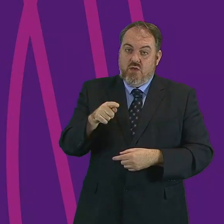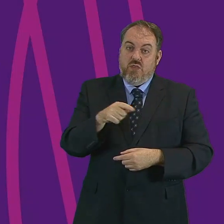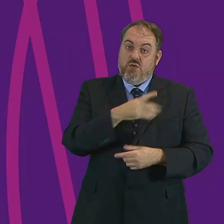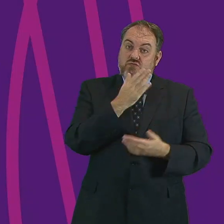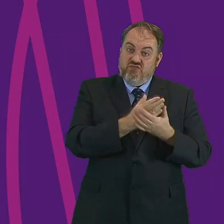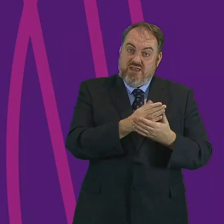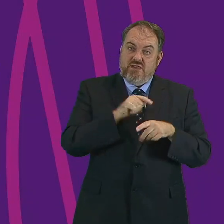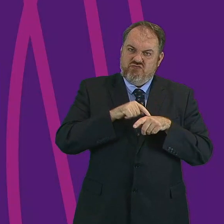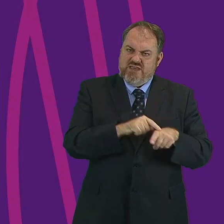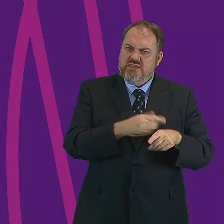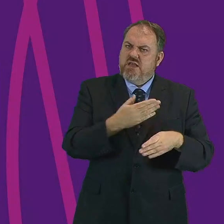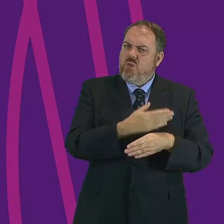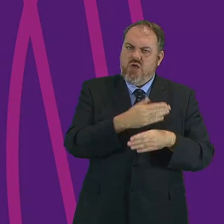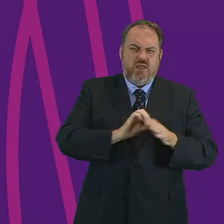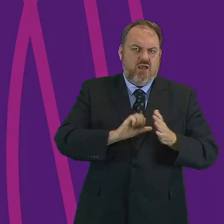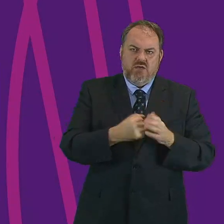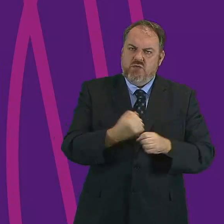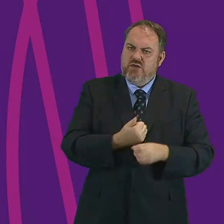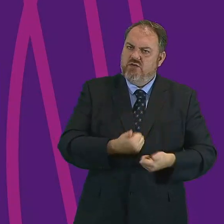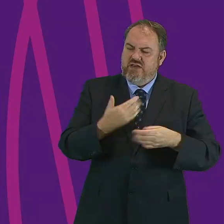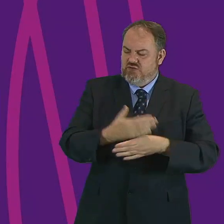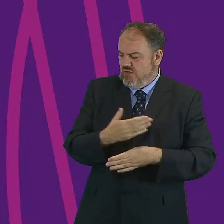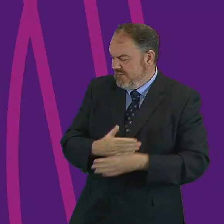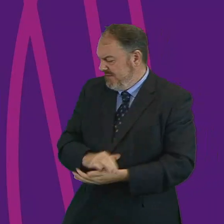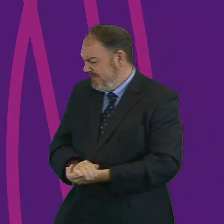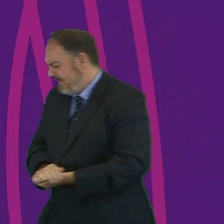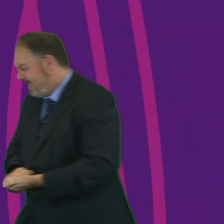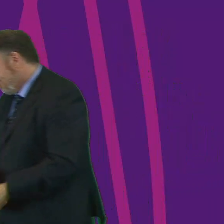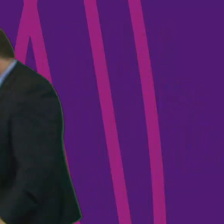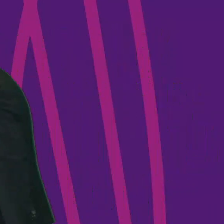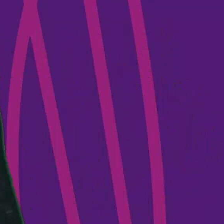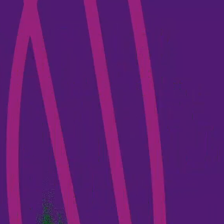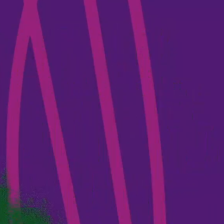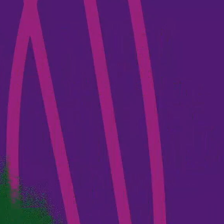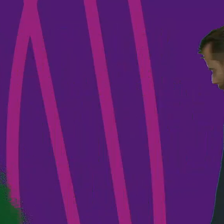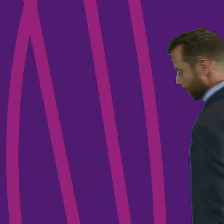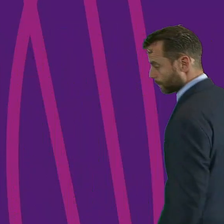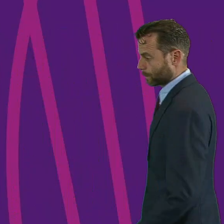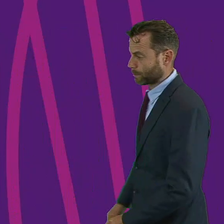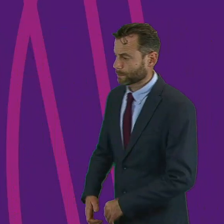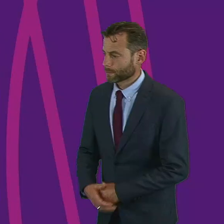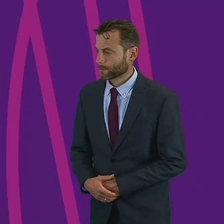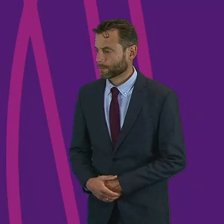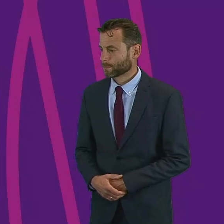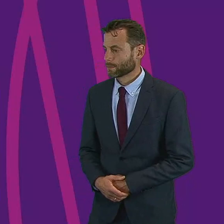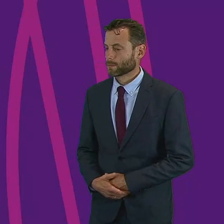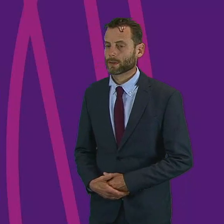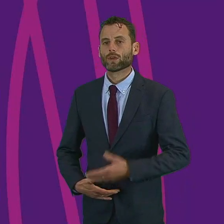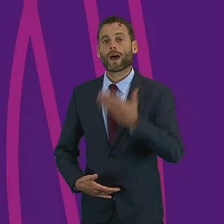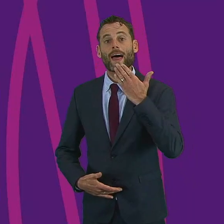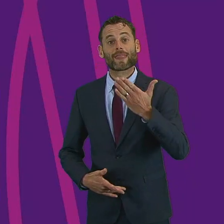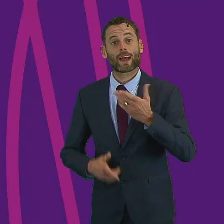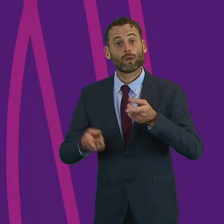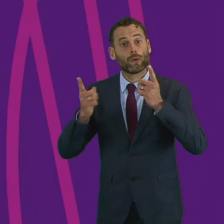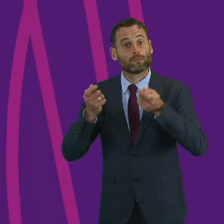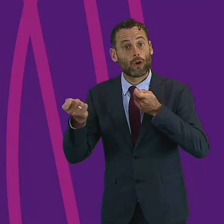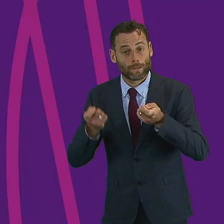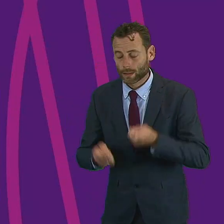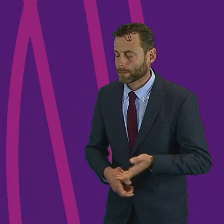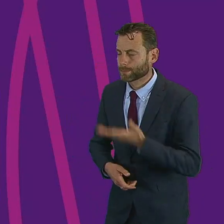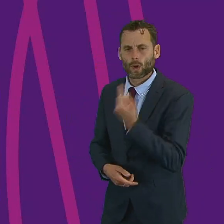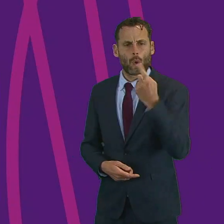that telephone number is 0800 030 8012, and they will give you the option of hanging up and